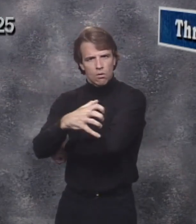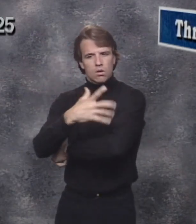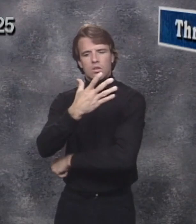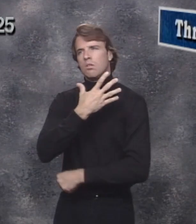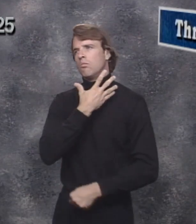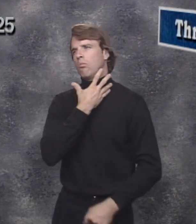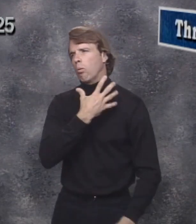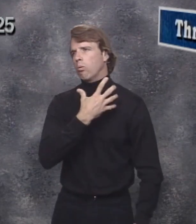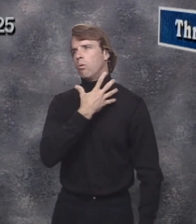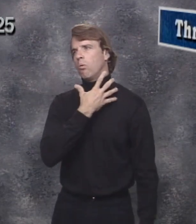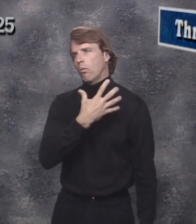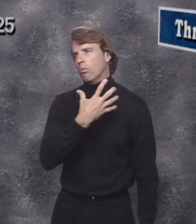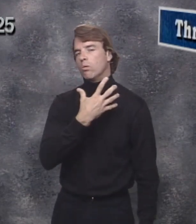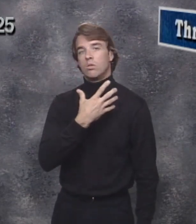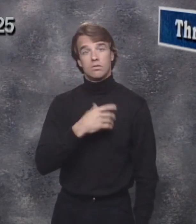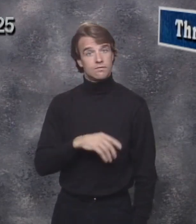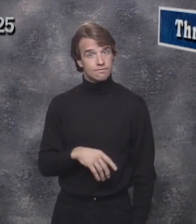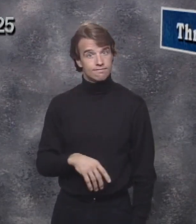throbbing. Oh.